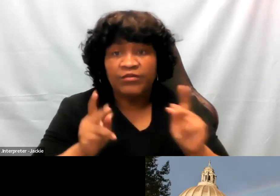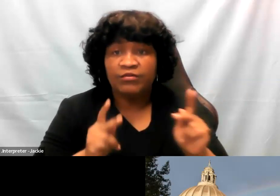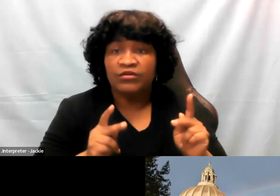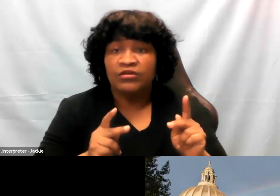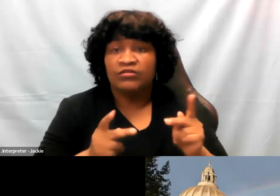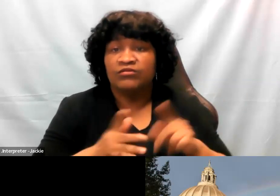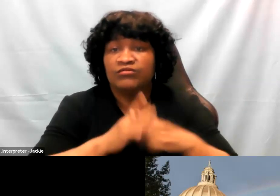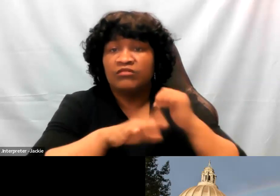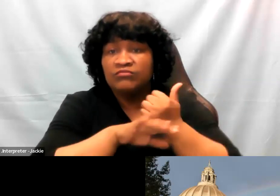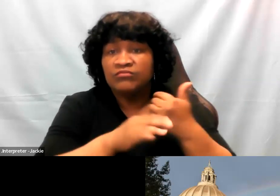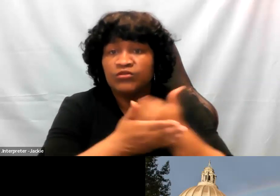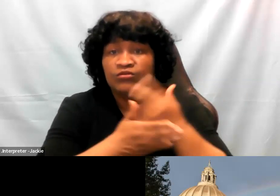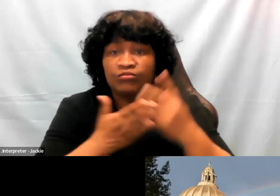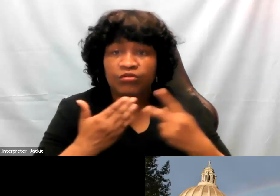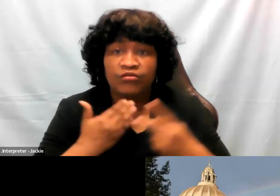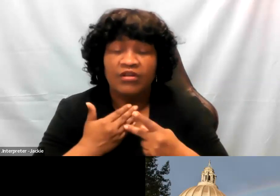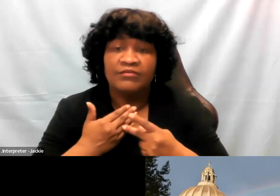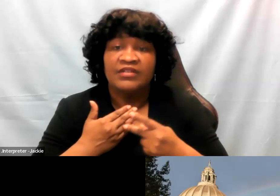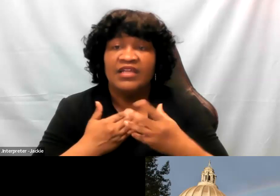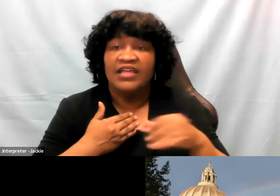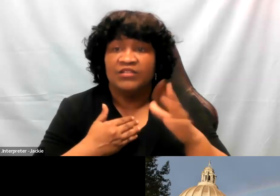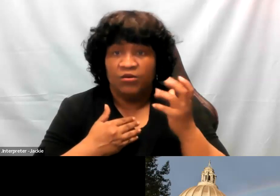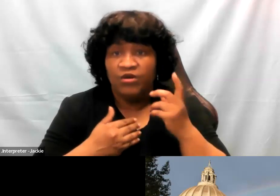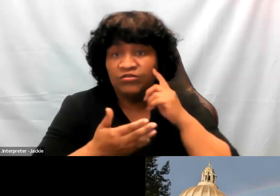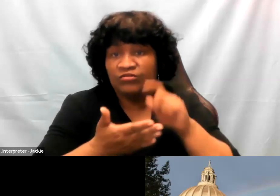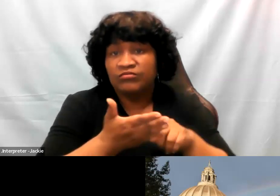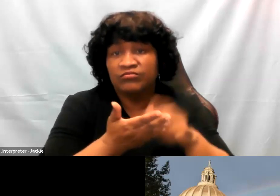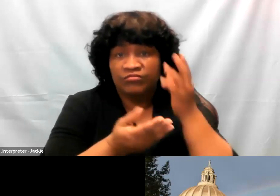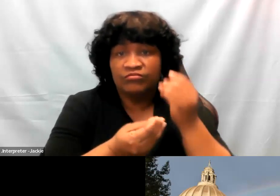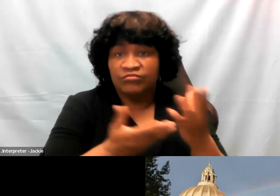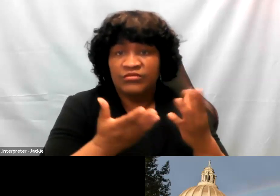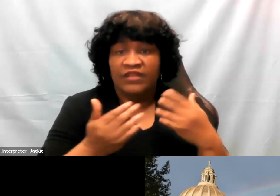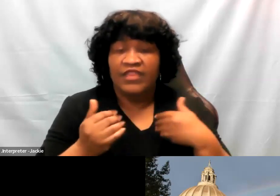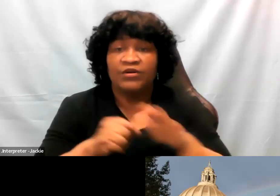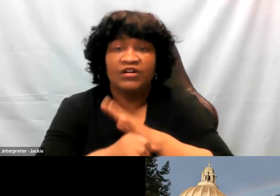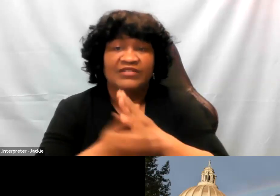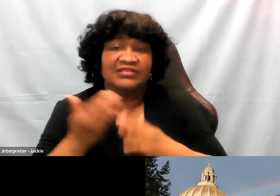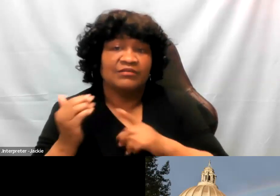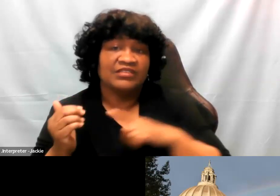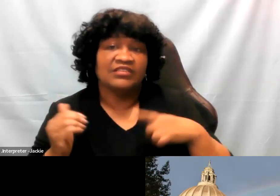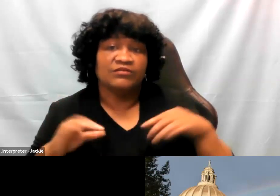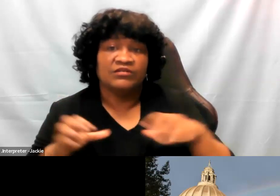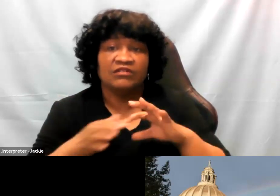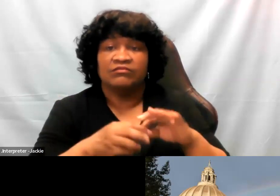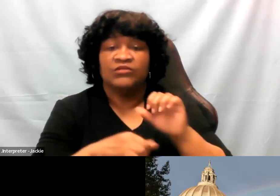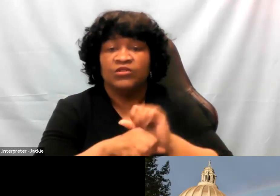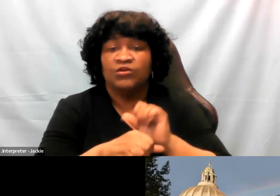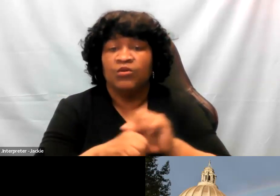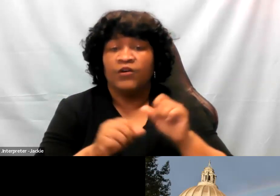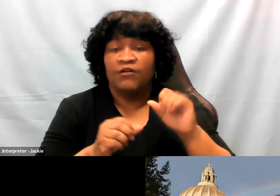new programs. And so I do want to acknowledge that and say that we'll cover some legislation we've done on workforce issues as